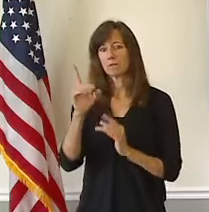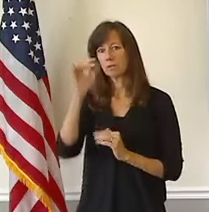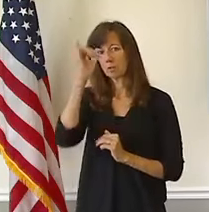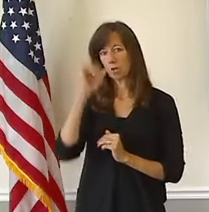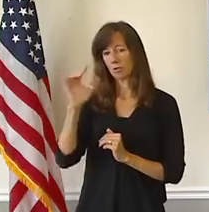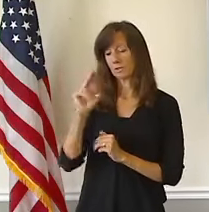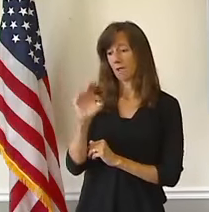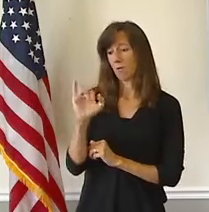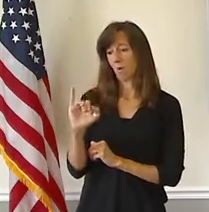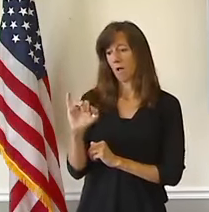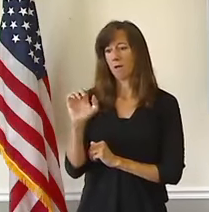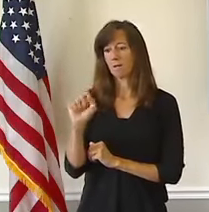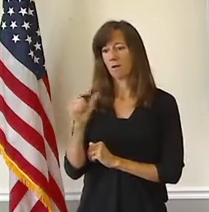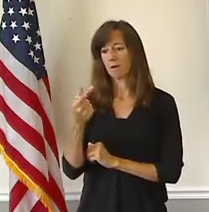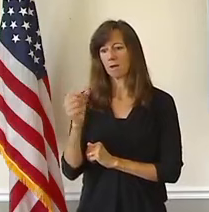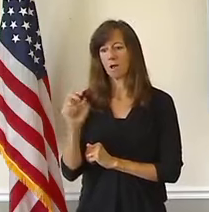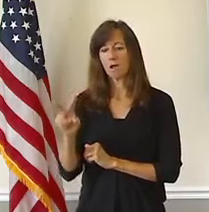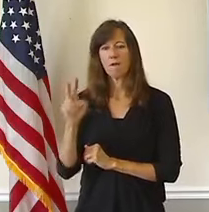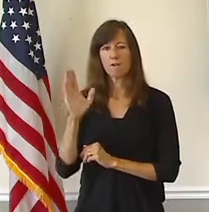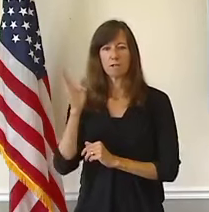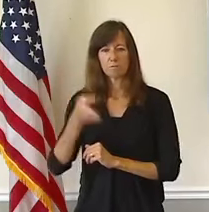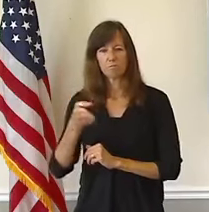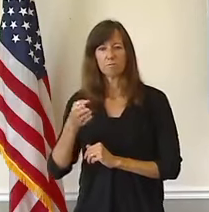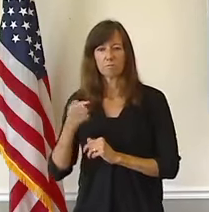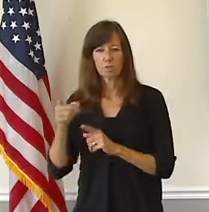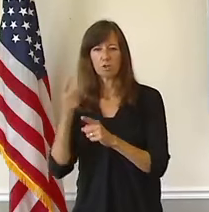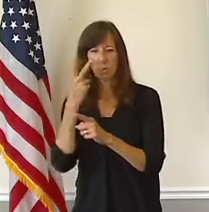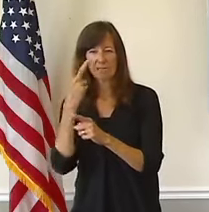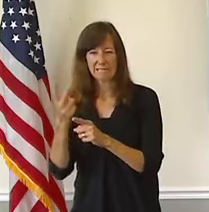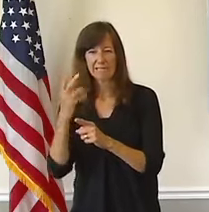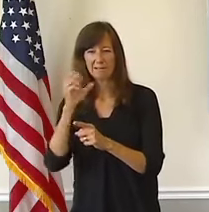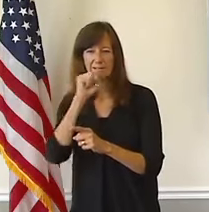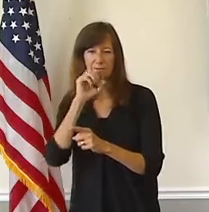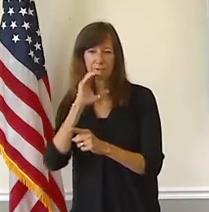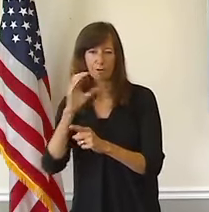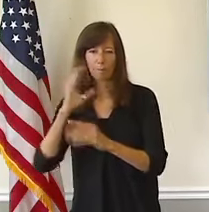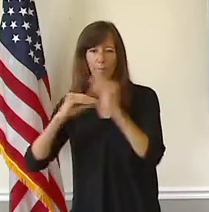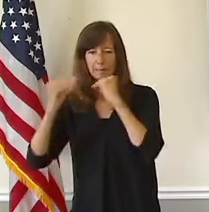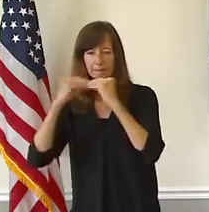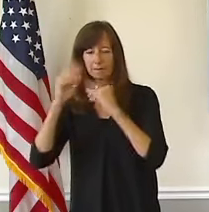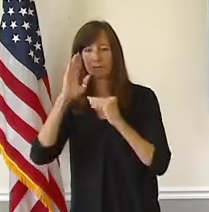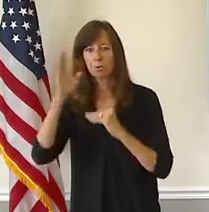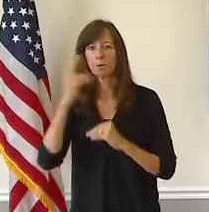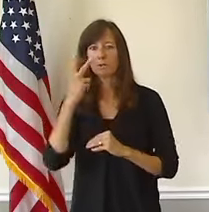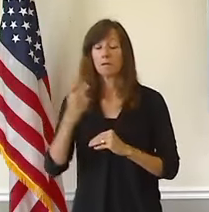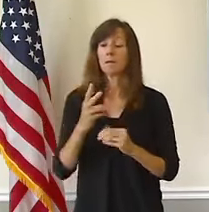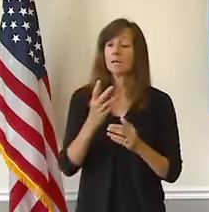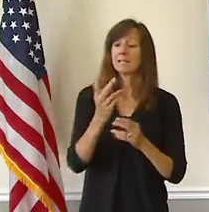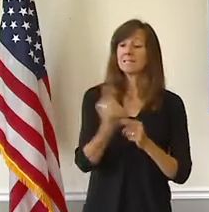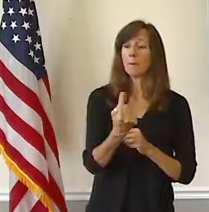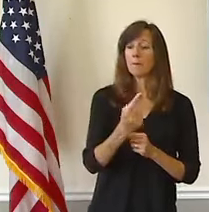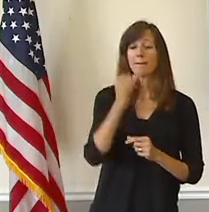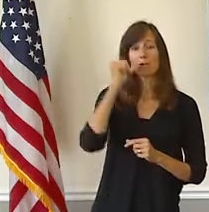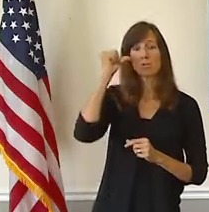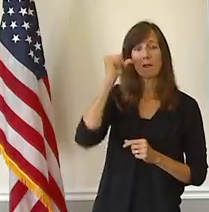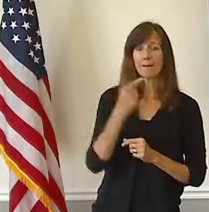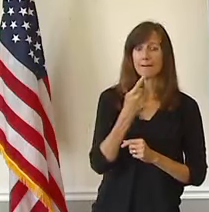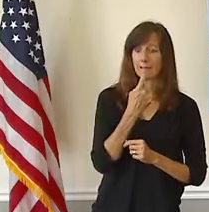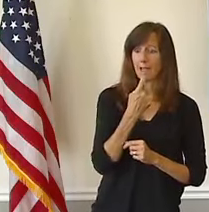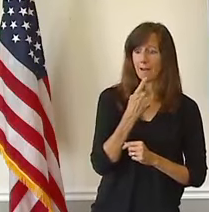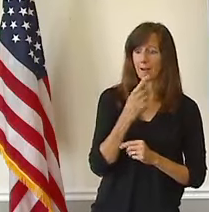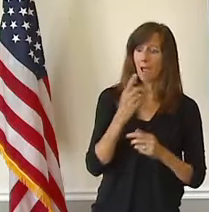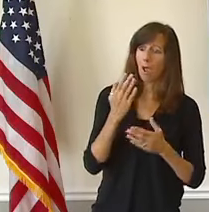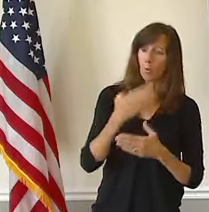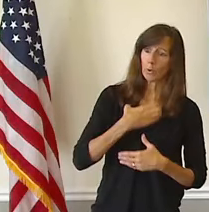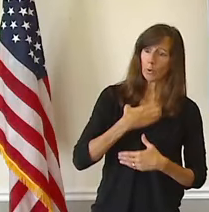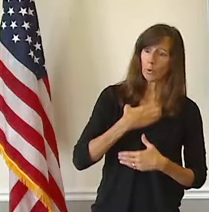and you'll see our schedule. Somebody, I think, was online yesterday, said, well, I wish I could get to one. Why won't you be out in Dover? Well, we are out in